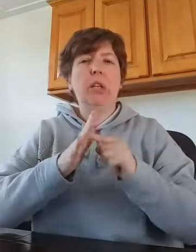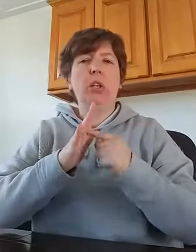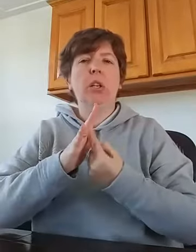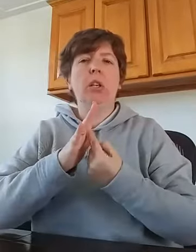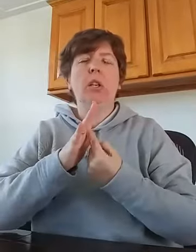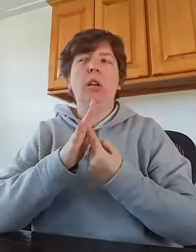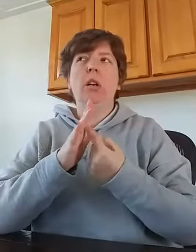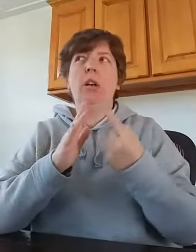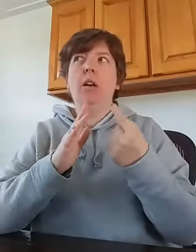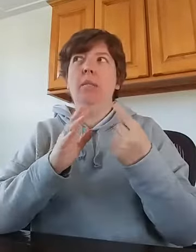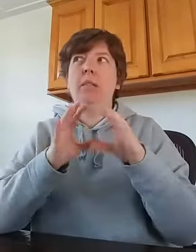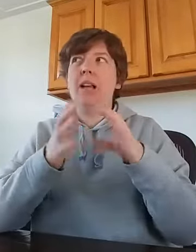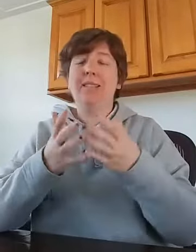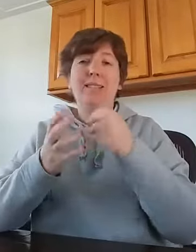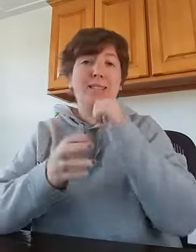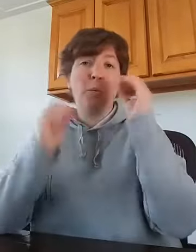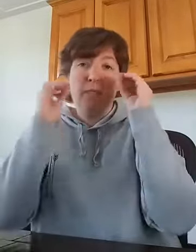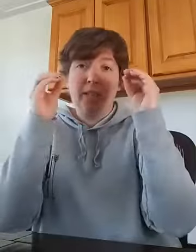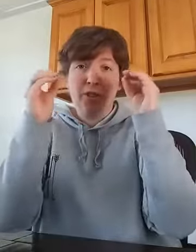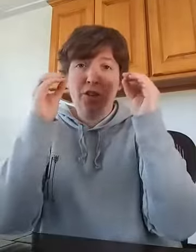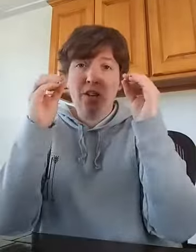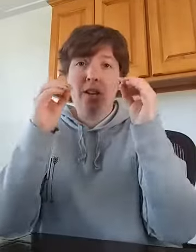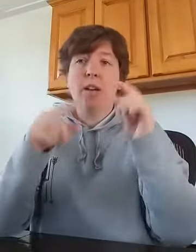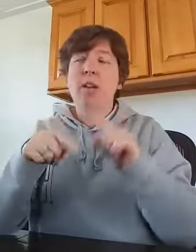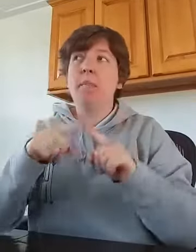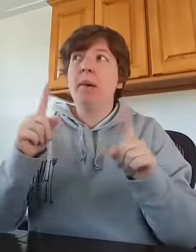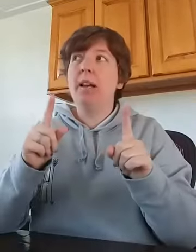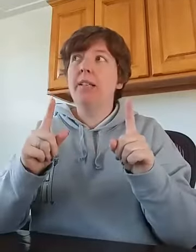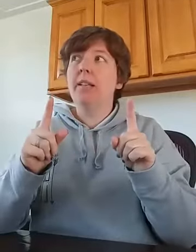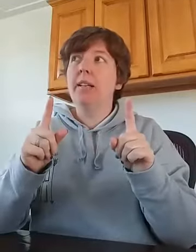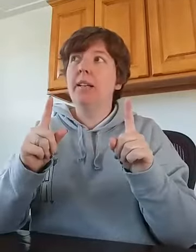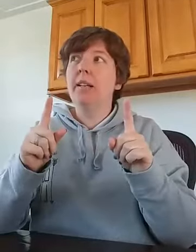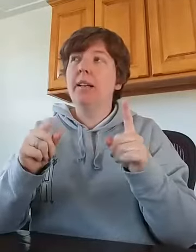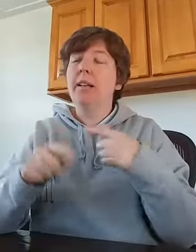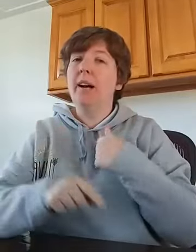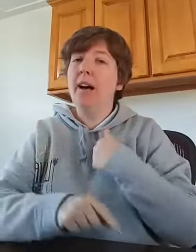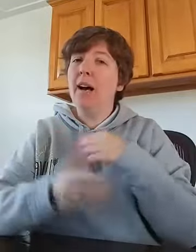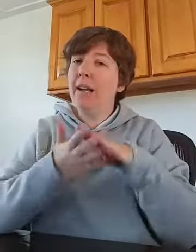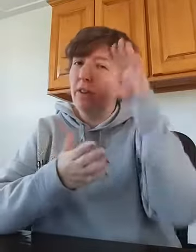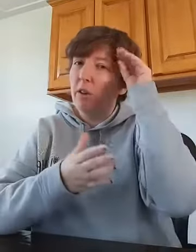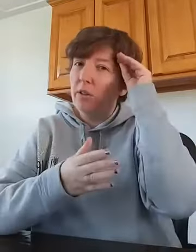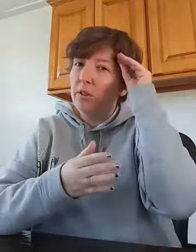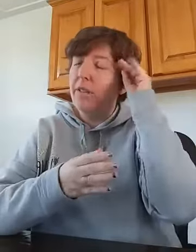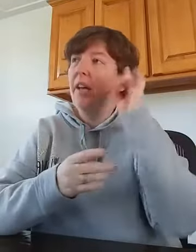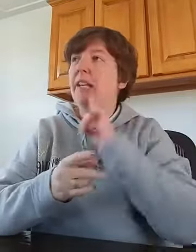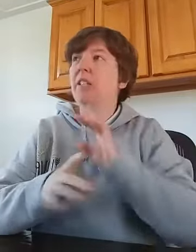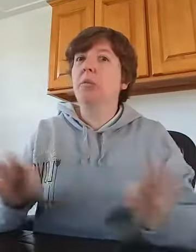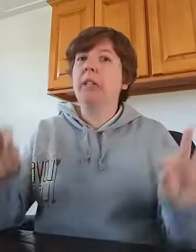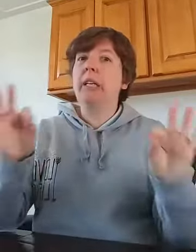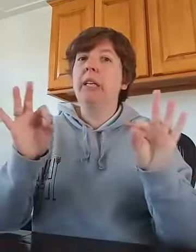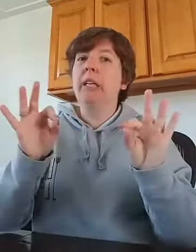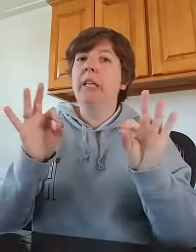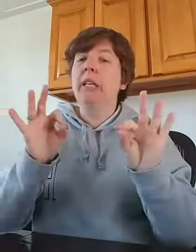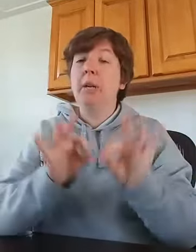beginner classes don't teach, but I have learned that it's really